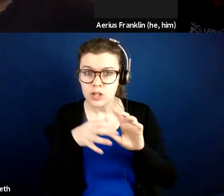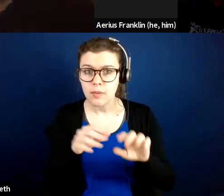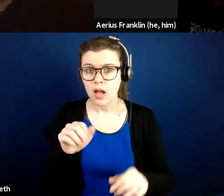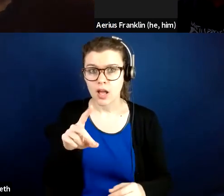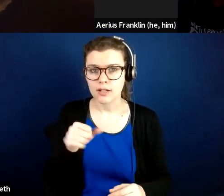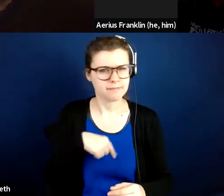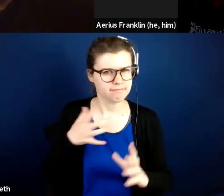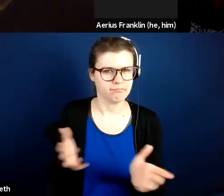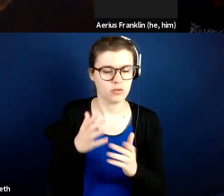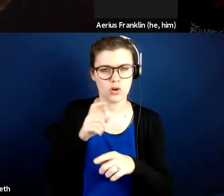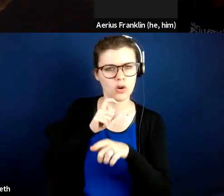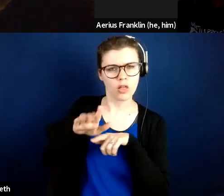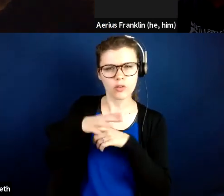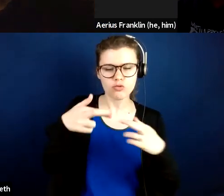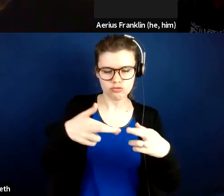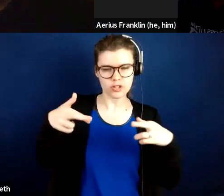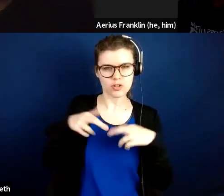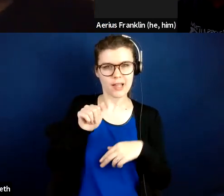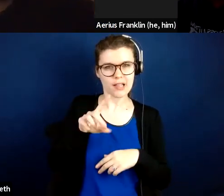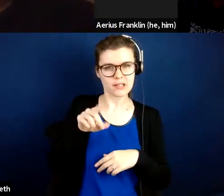your regional ADA center at